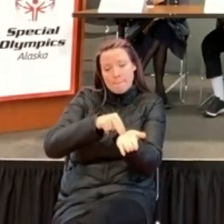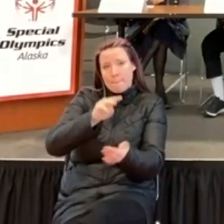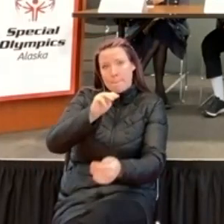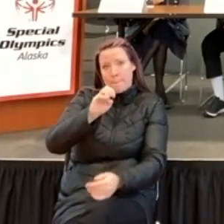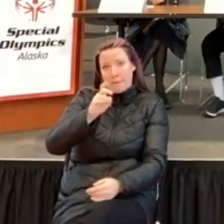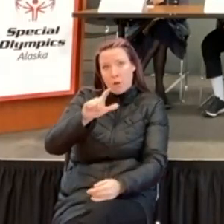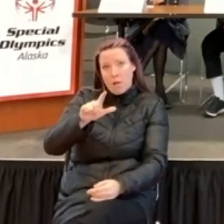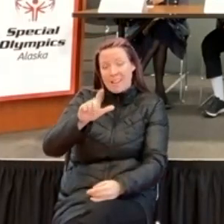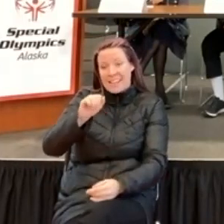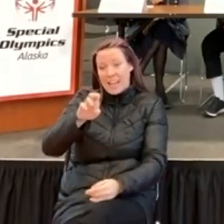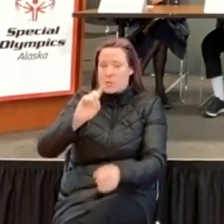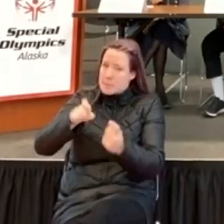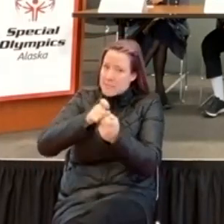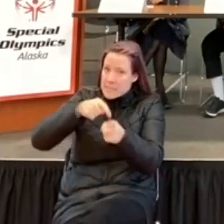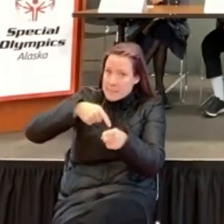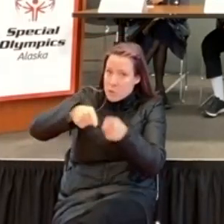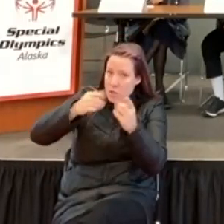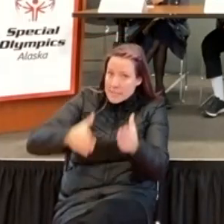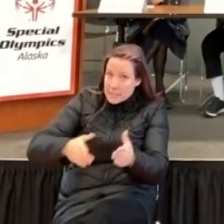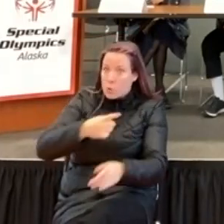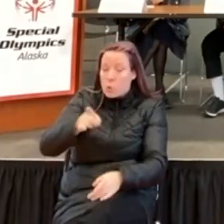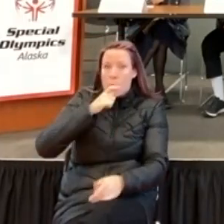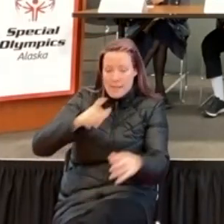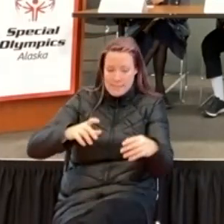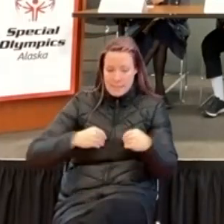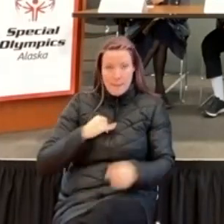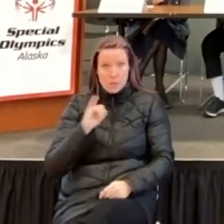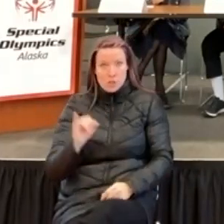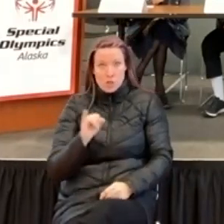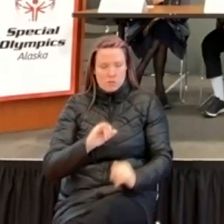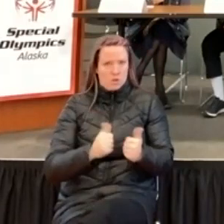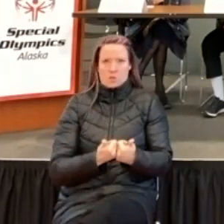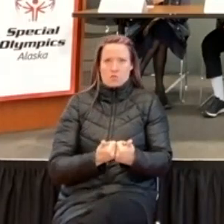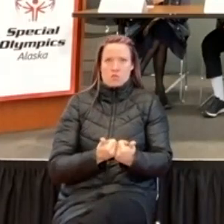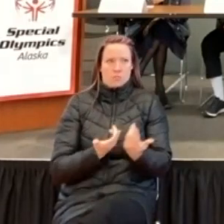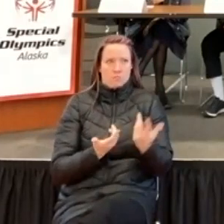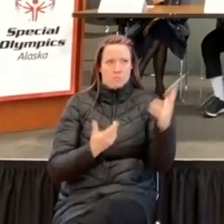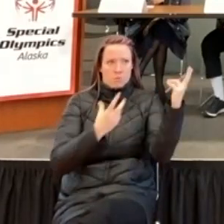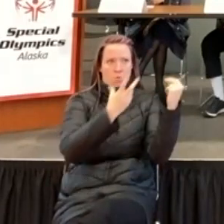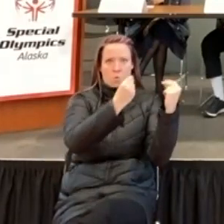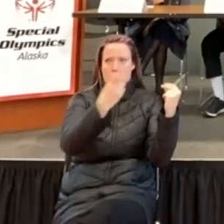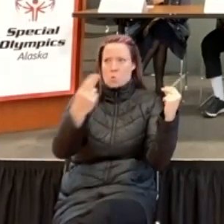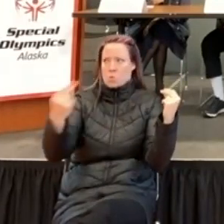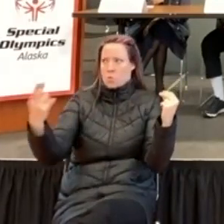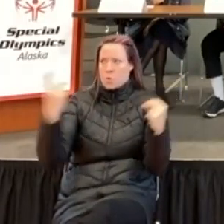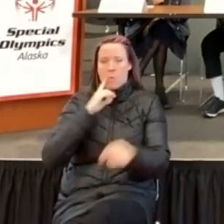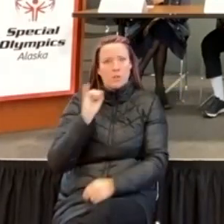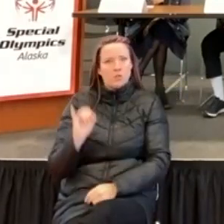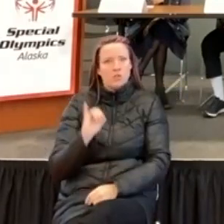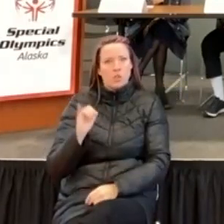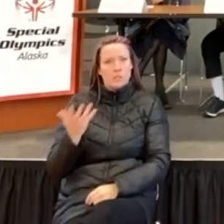medical specialists who take our insurance, is becoming more and more of a problem. That